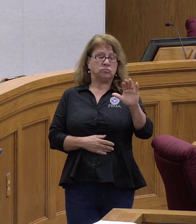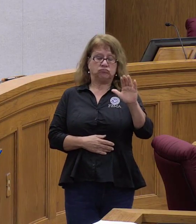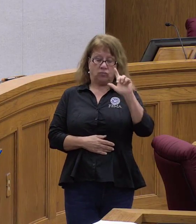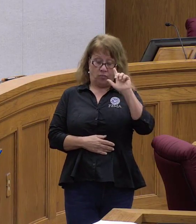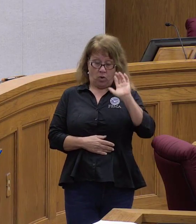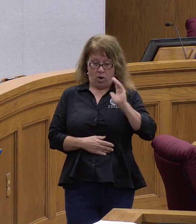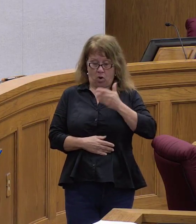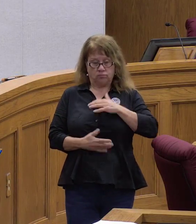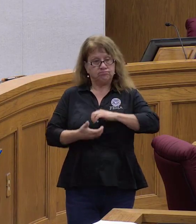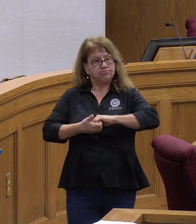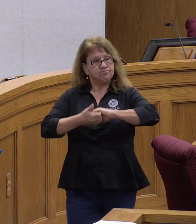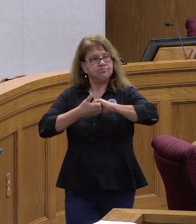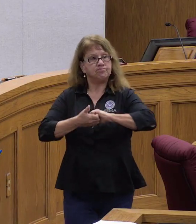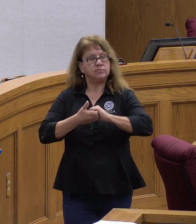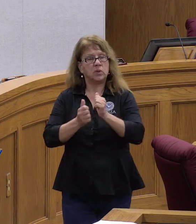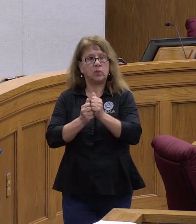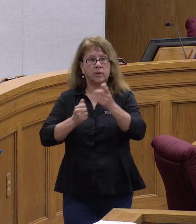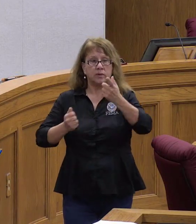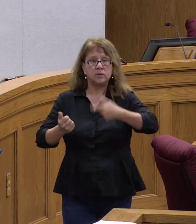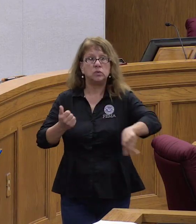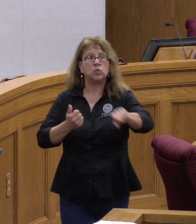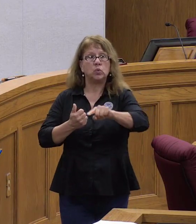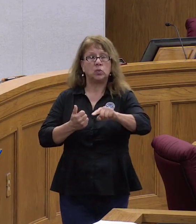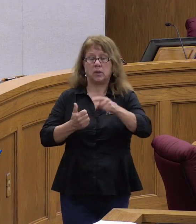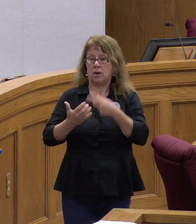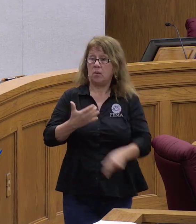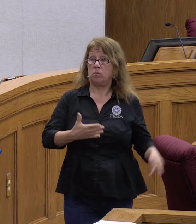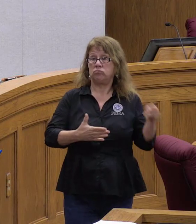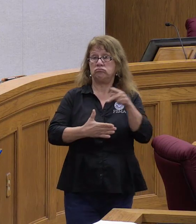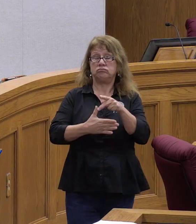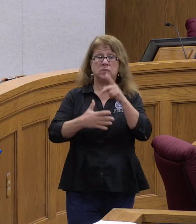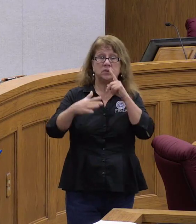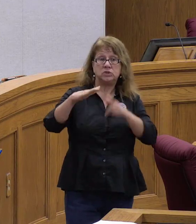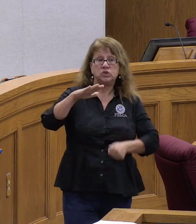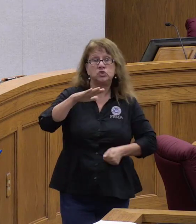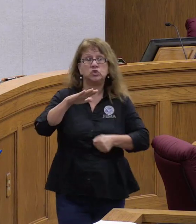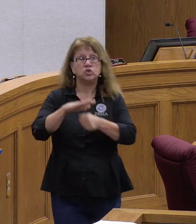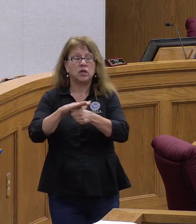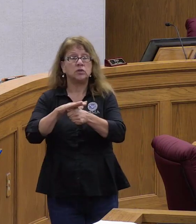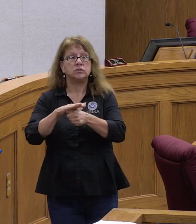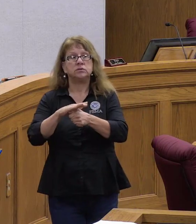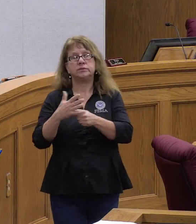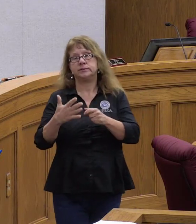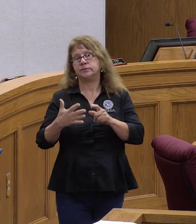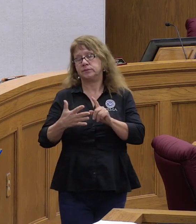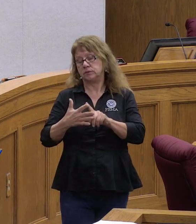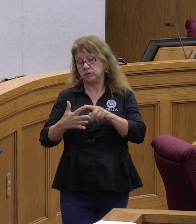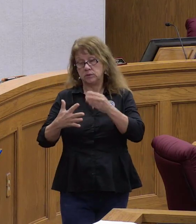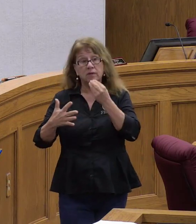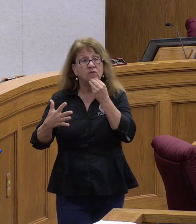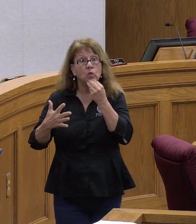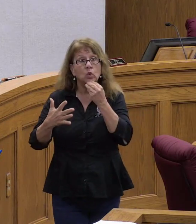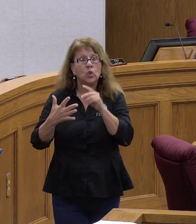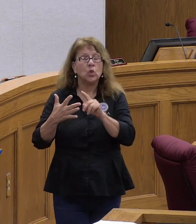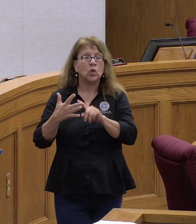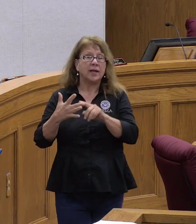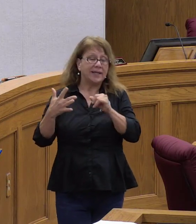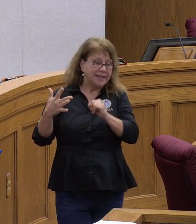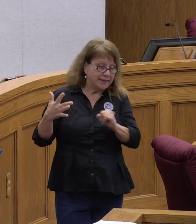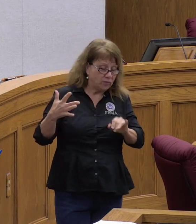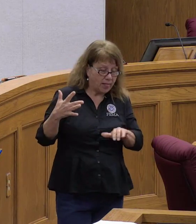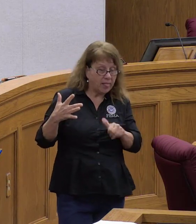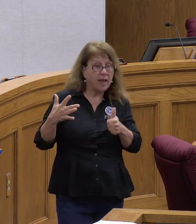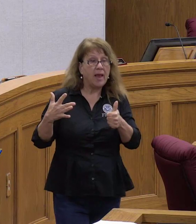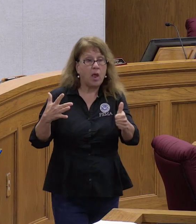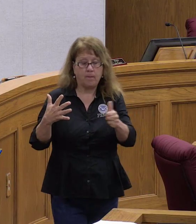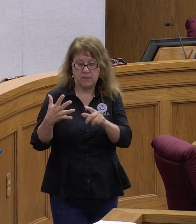effort. Our priorities remain the same: sheltering, distribution of food, individual assistance, and communication of needs, and I'll